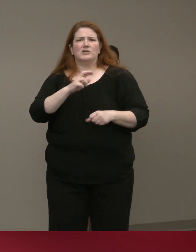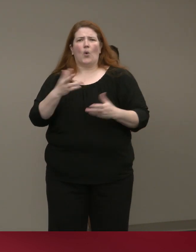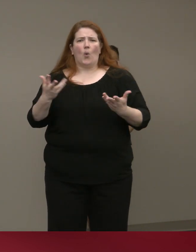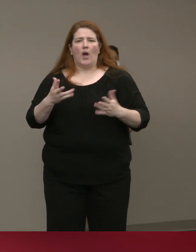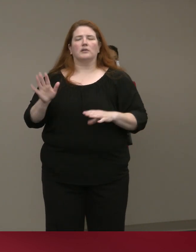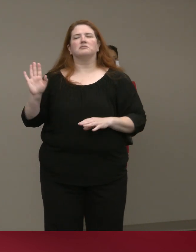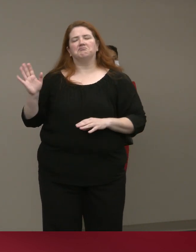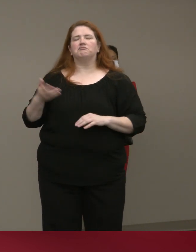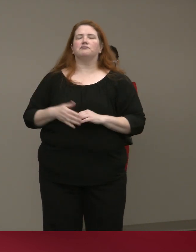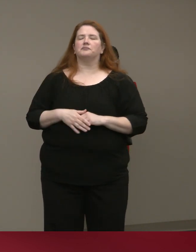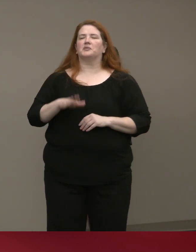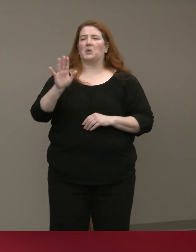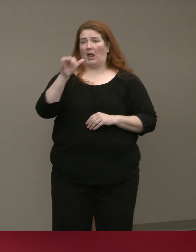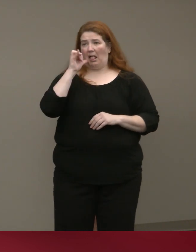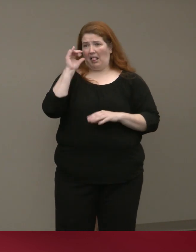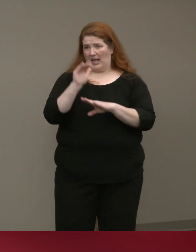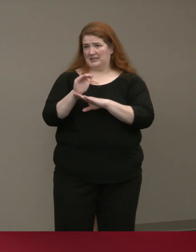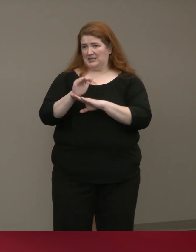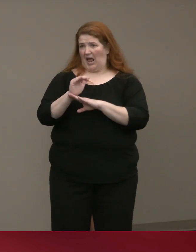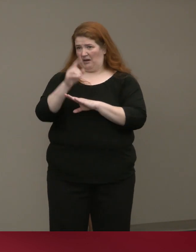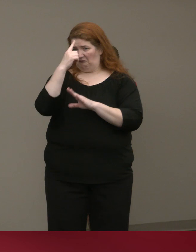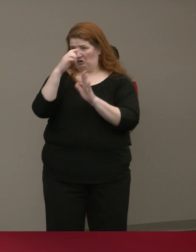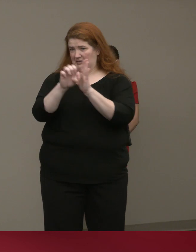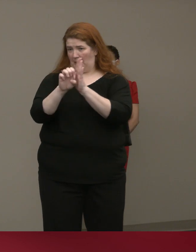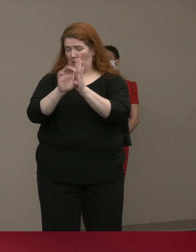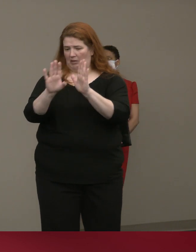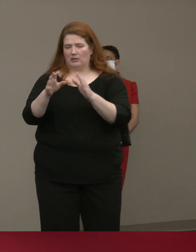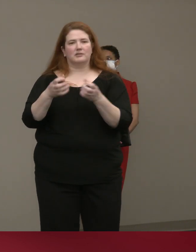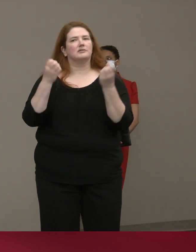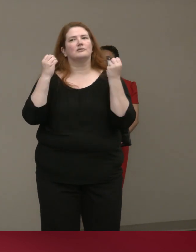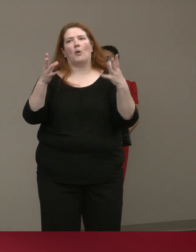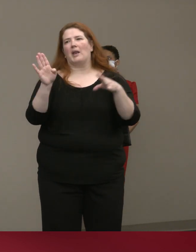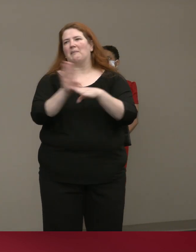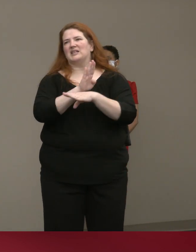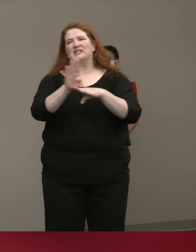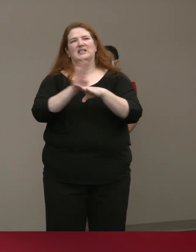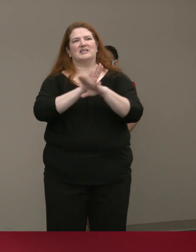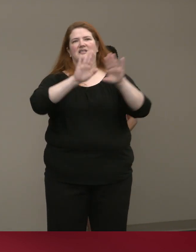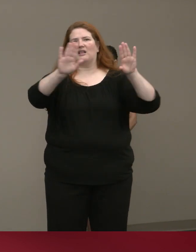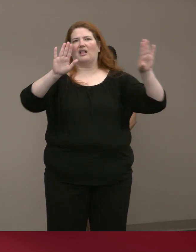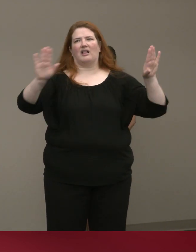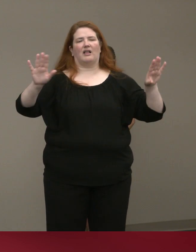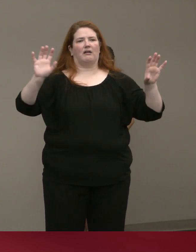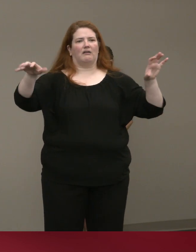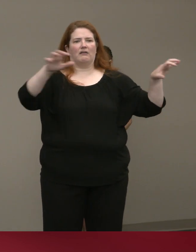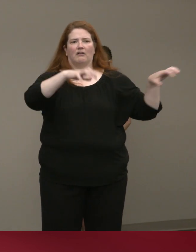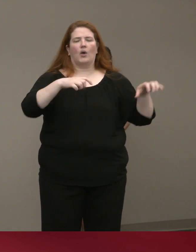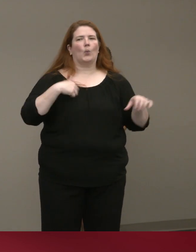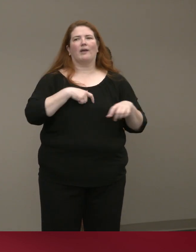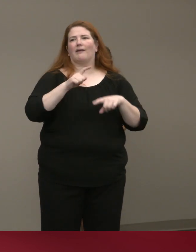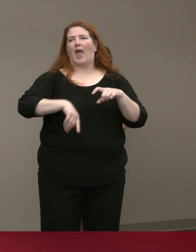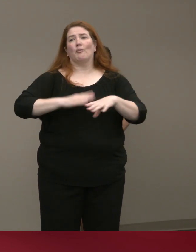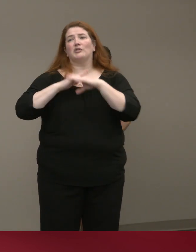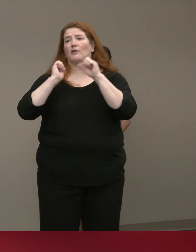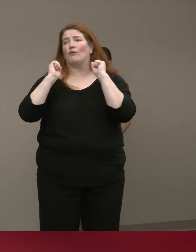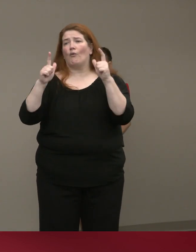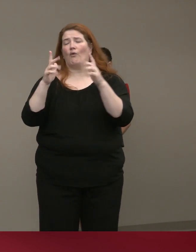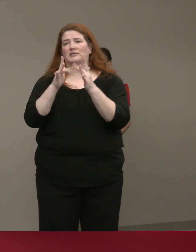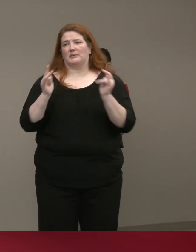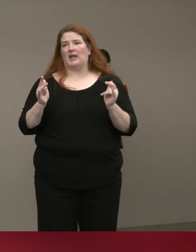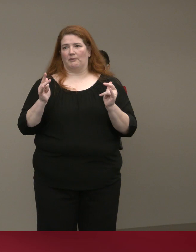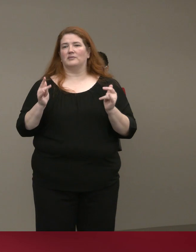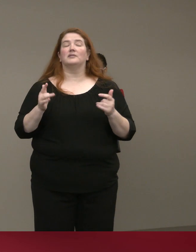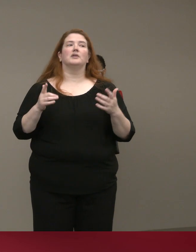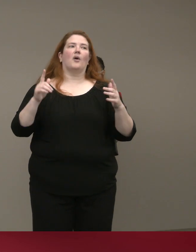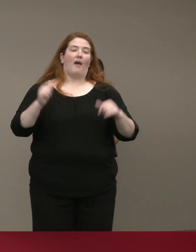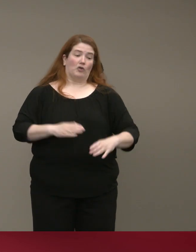happened last night, for example. So there's so many businesses, it's impossible to protect them all at the same time. So what we do is try to protect ourselves as